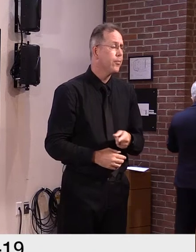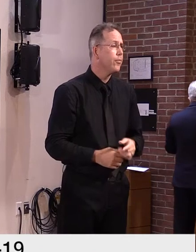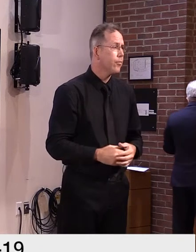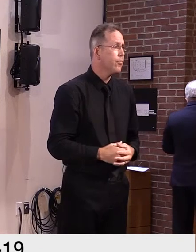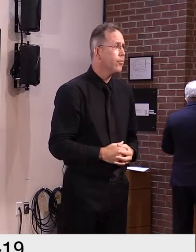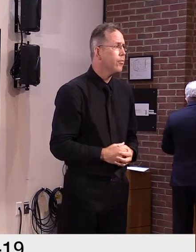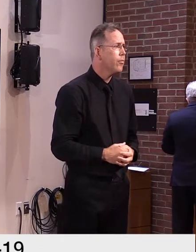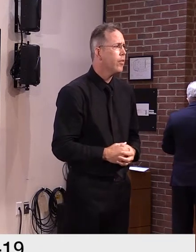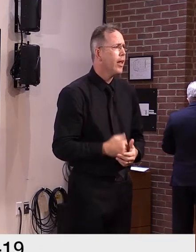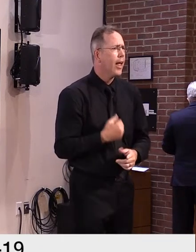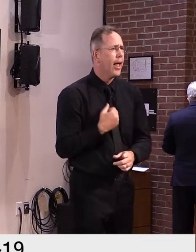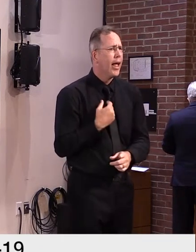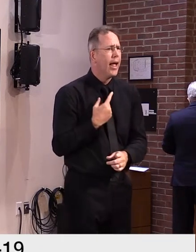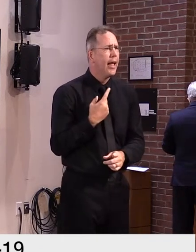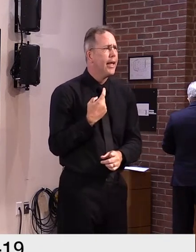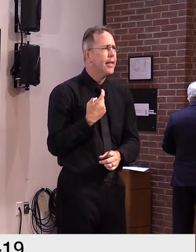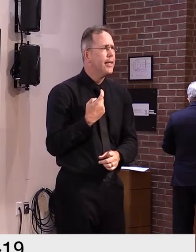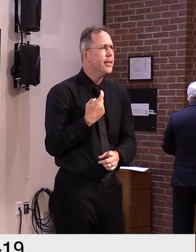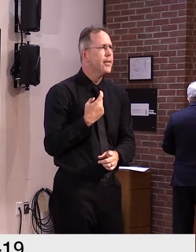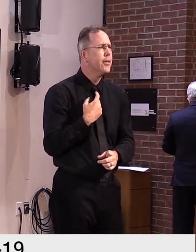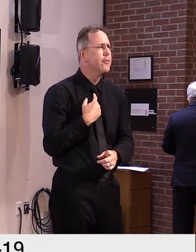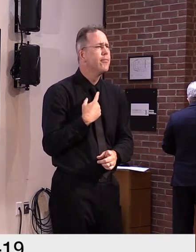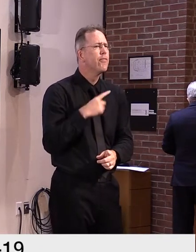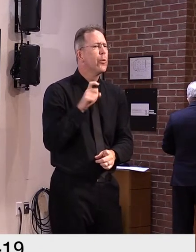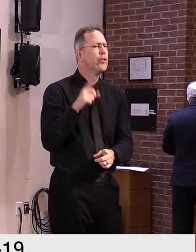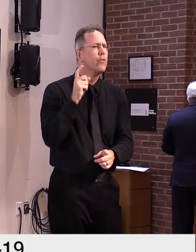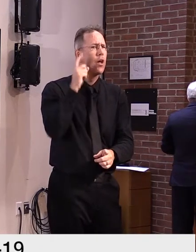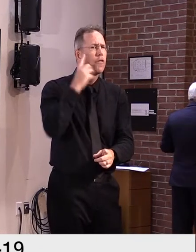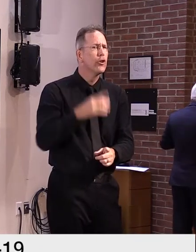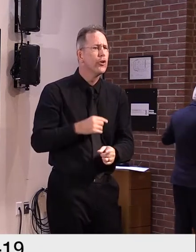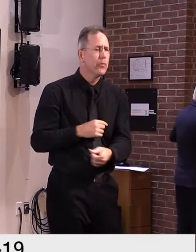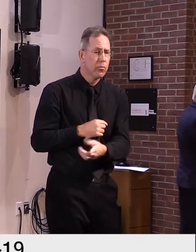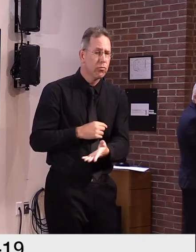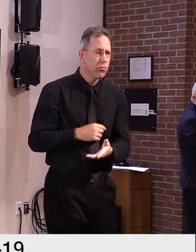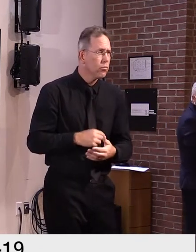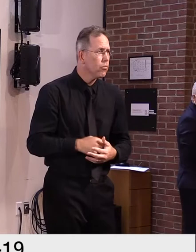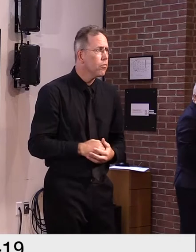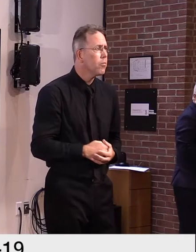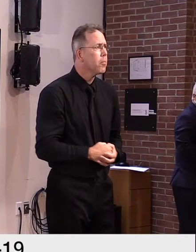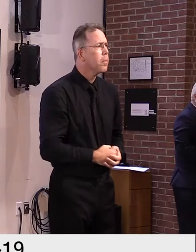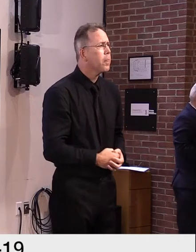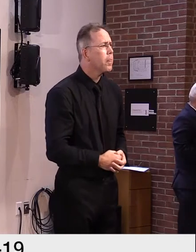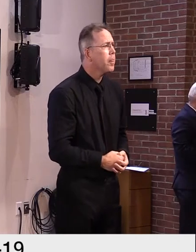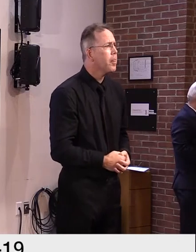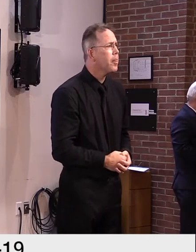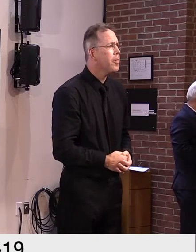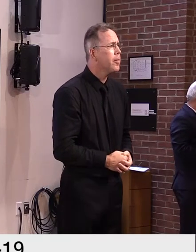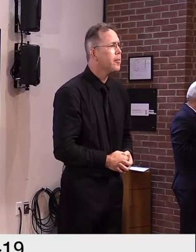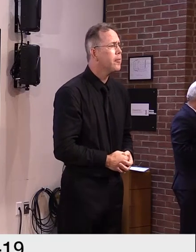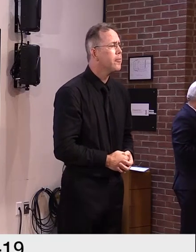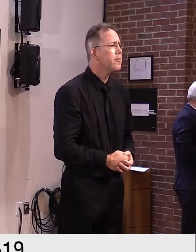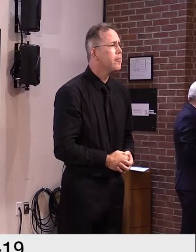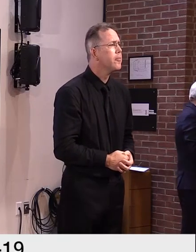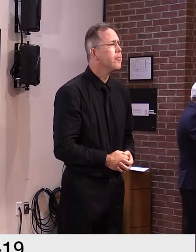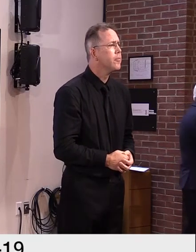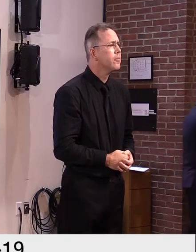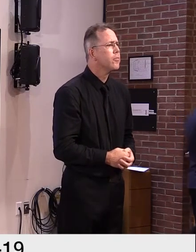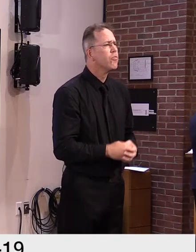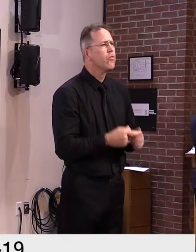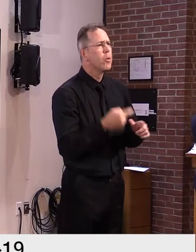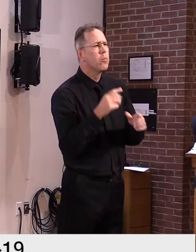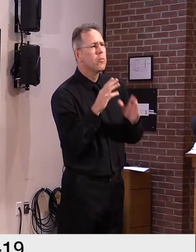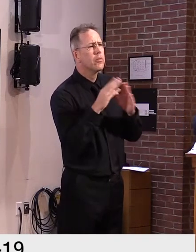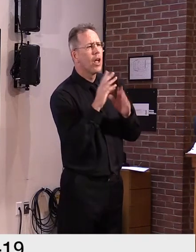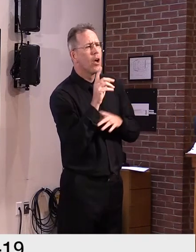Governor, is that? Governor, if you have a moment, this is Greg from the town of Courier. Go ahead, Greg. Despite sending RSVP